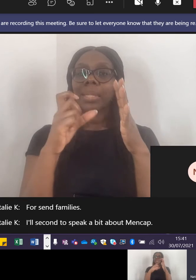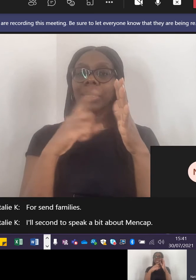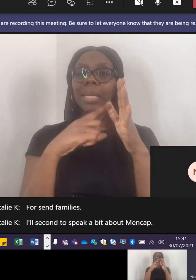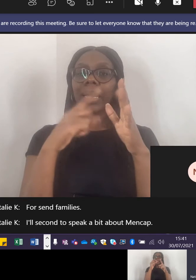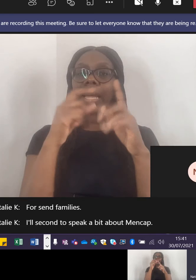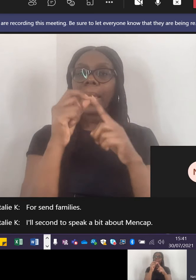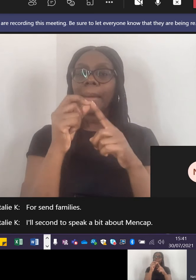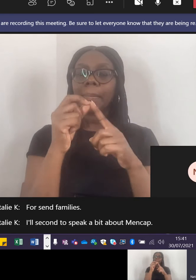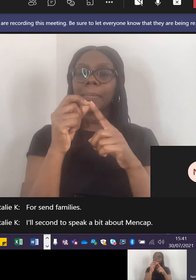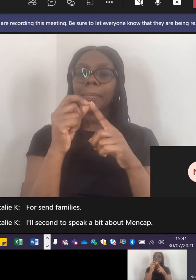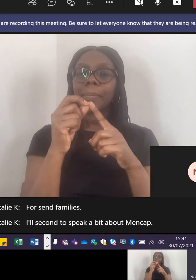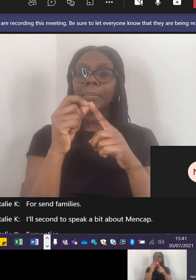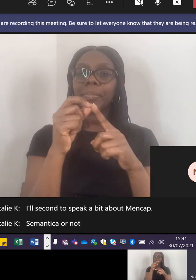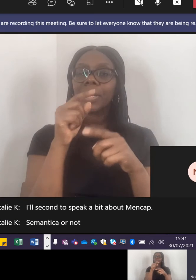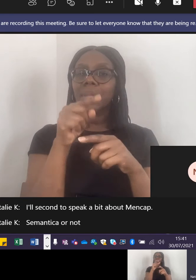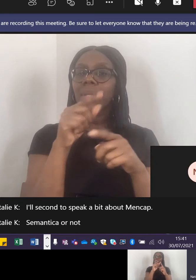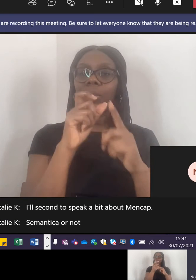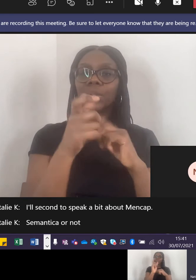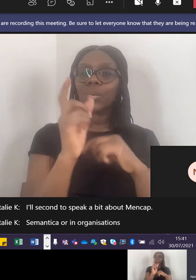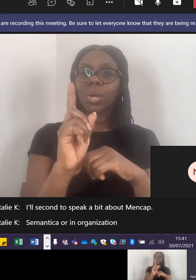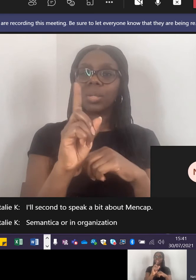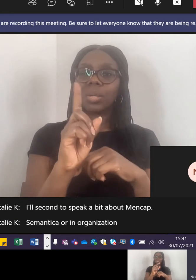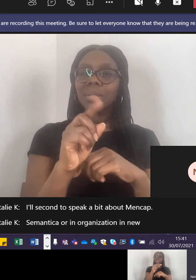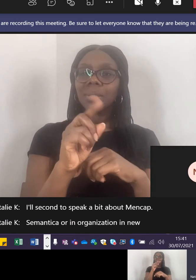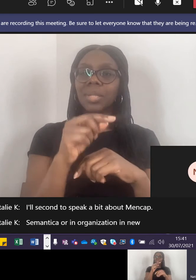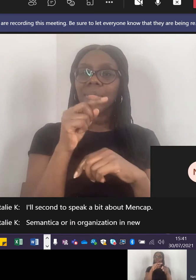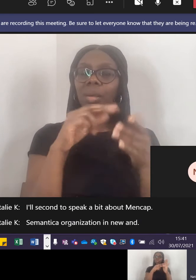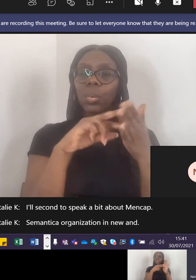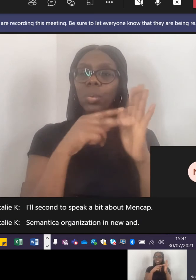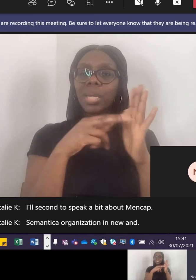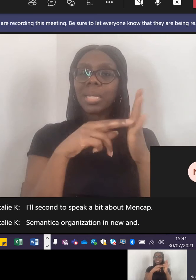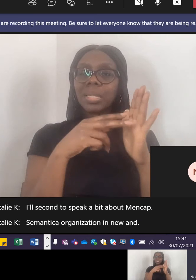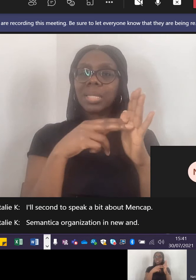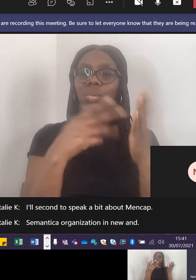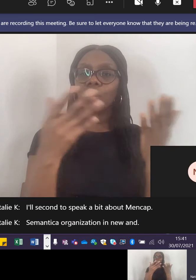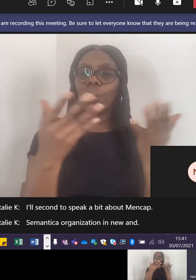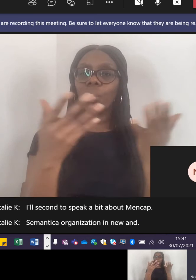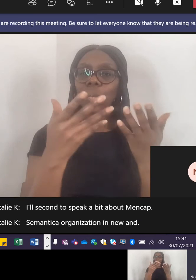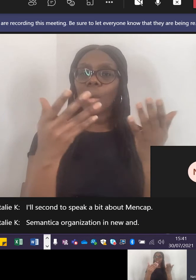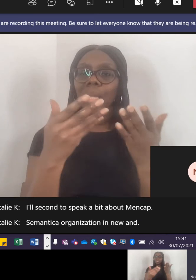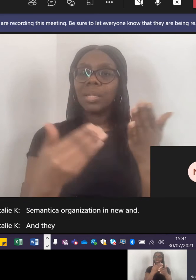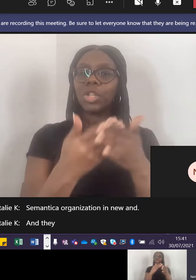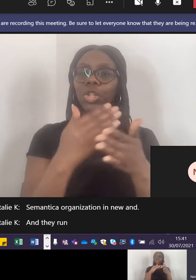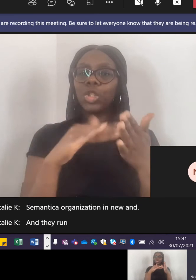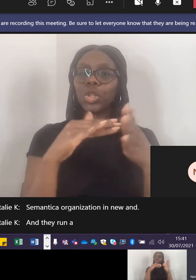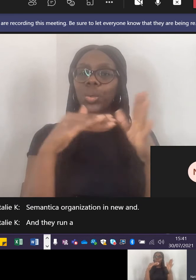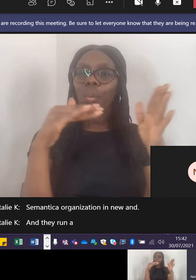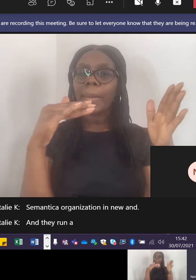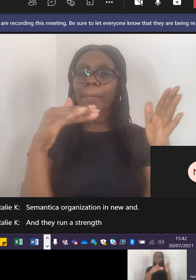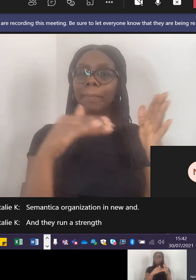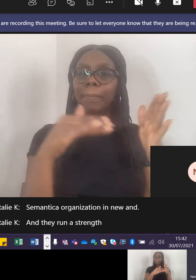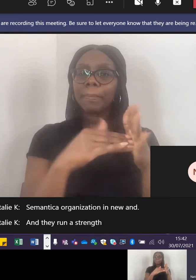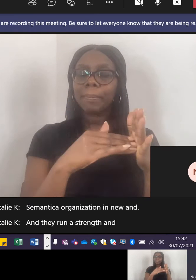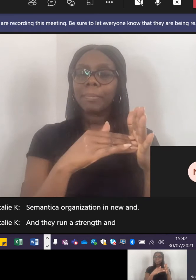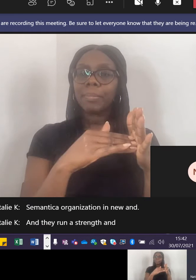So Mencap are an organisation in Newham, and they run a